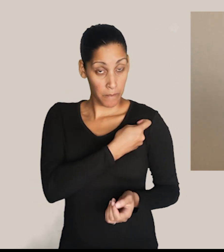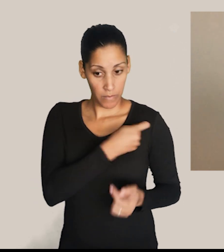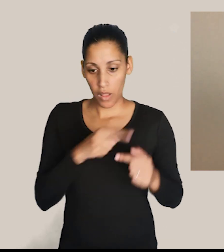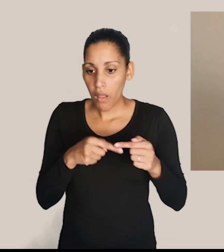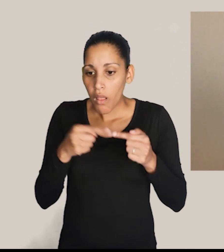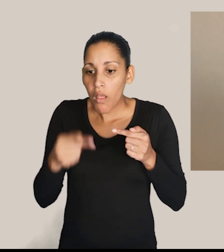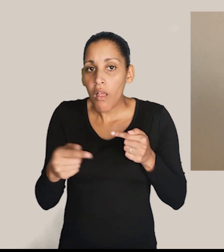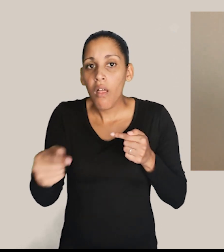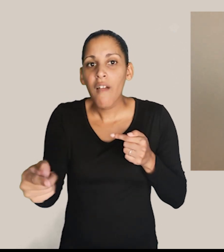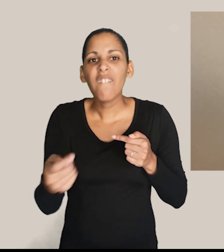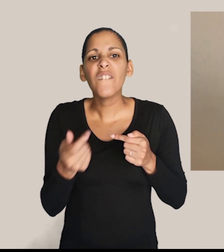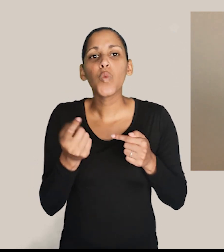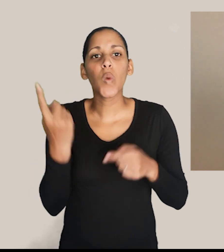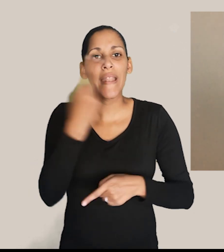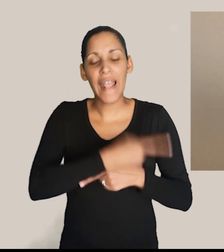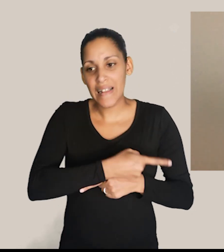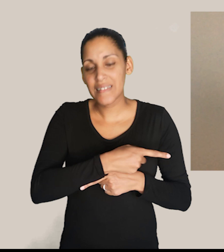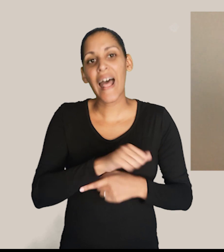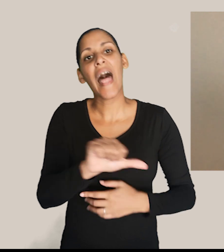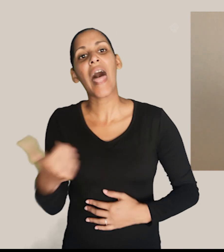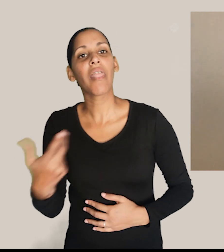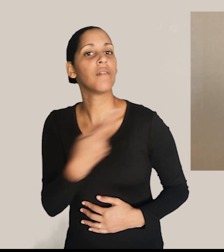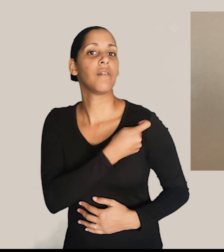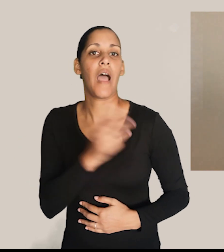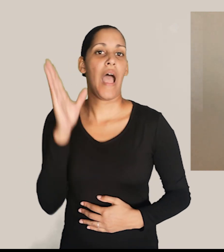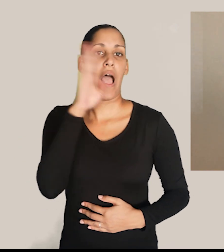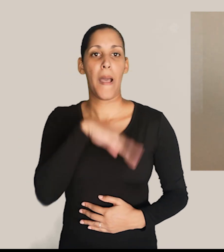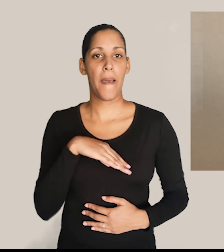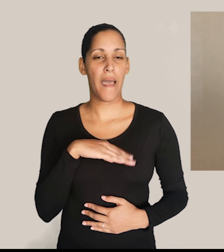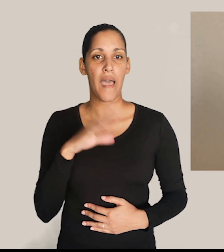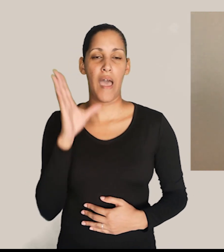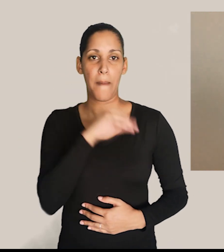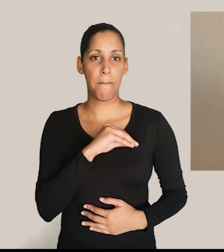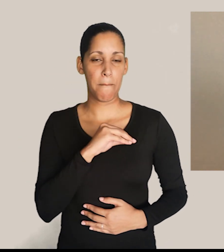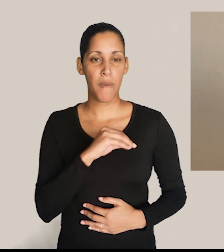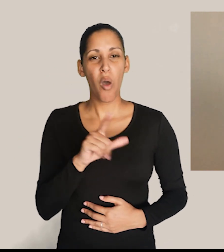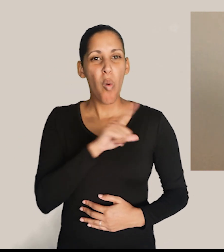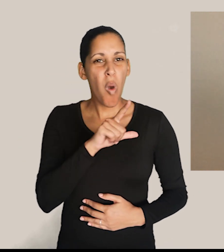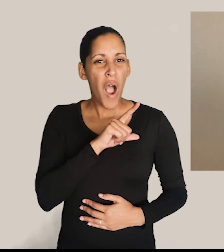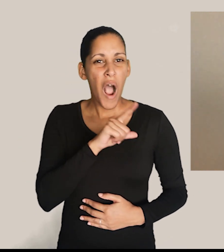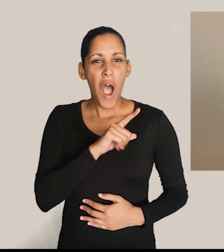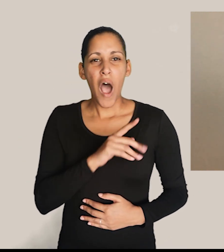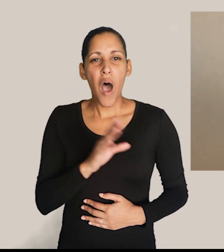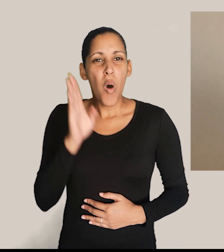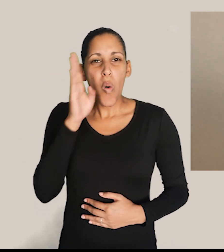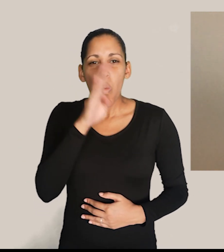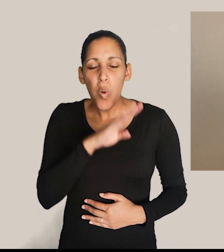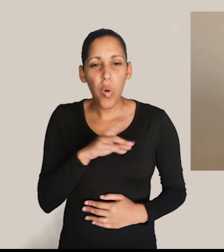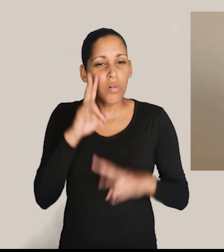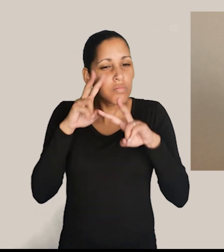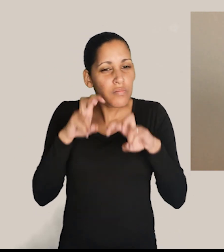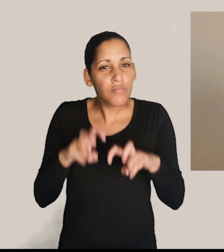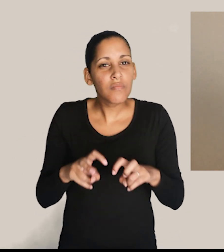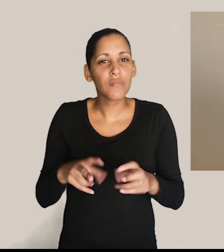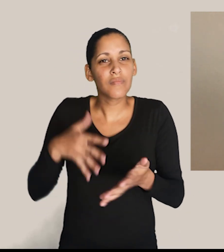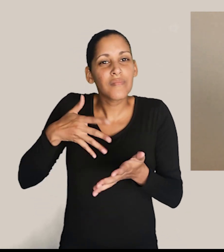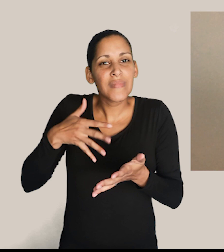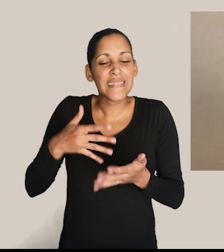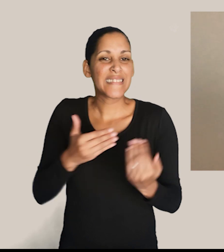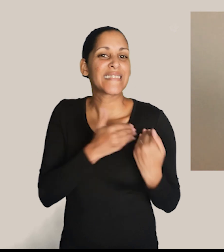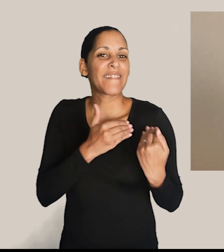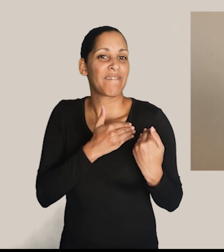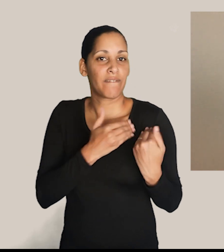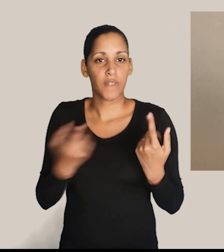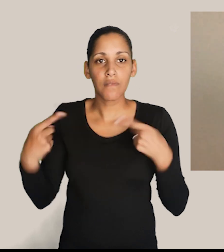vaccine. Because there is insufficient data of the safety and effectiveness of giving other vaccines with the COVID